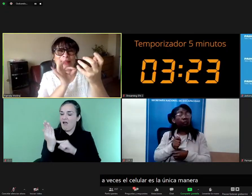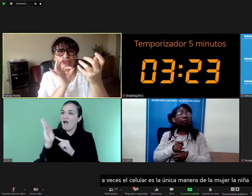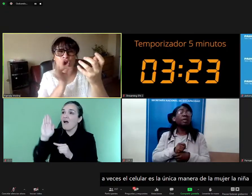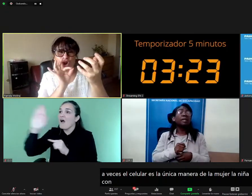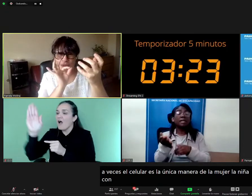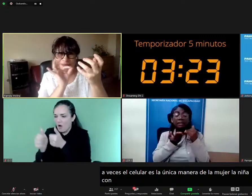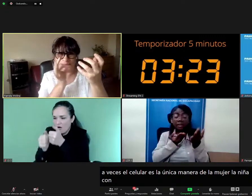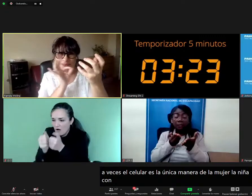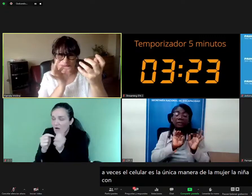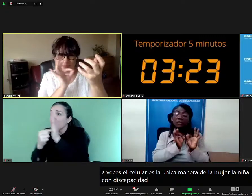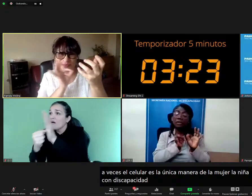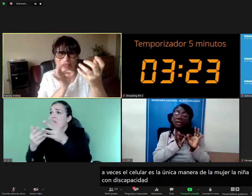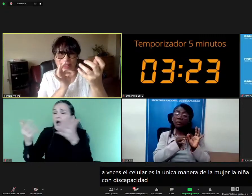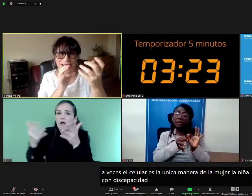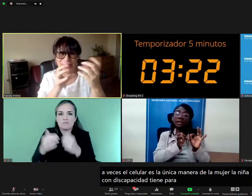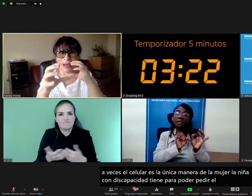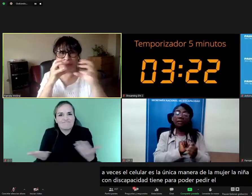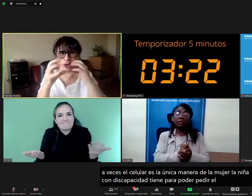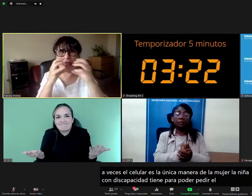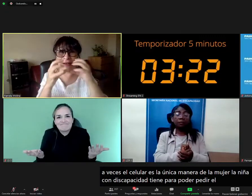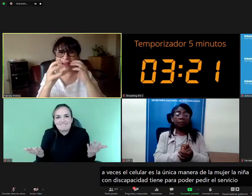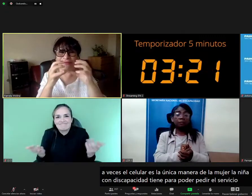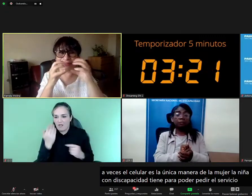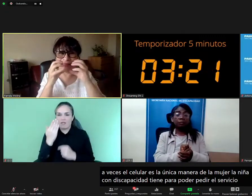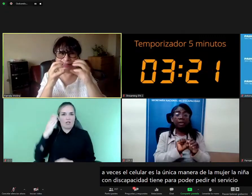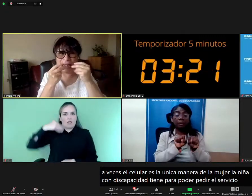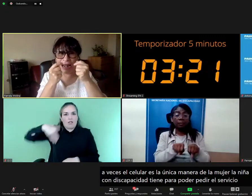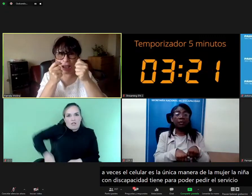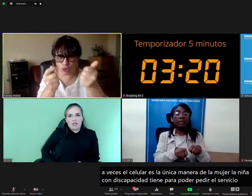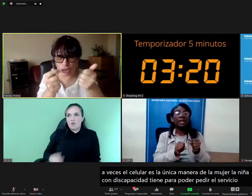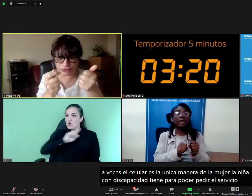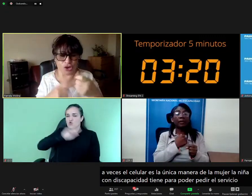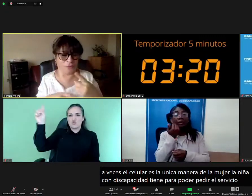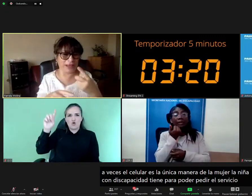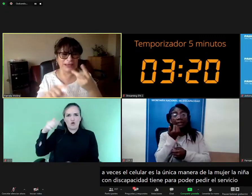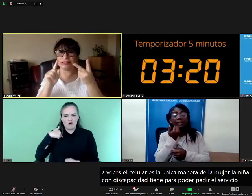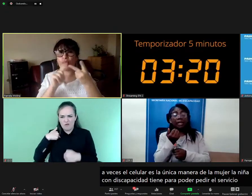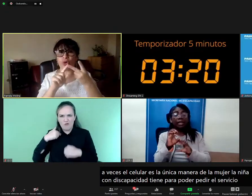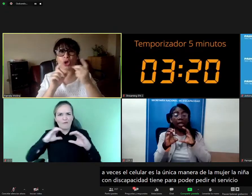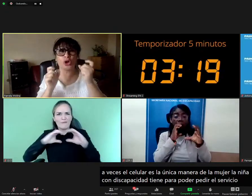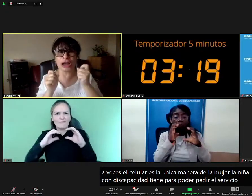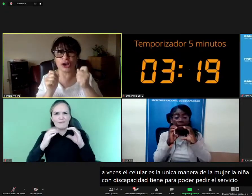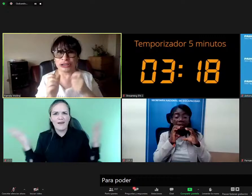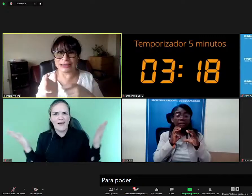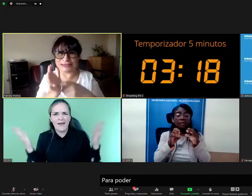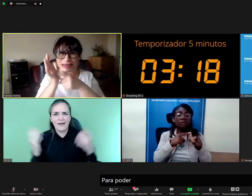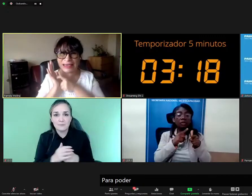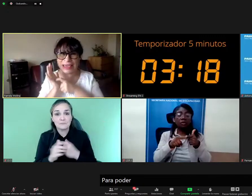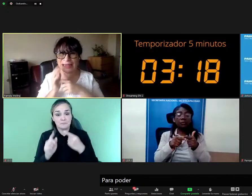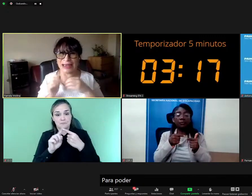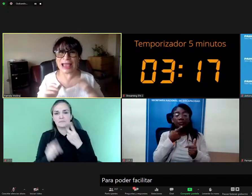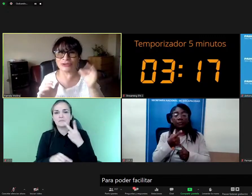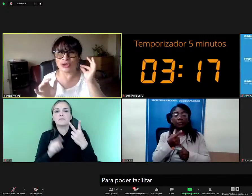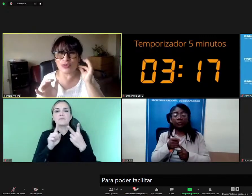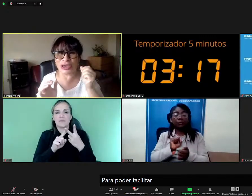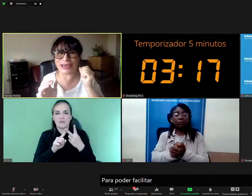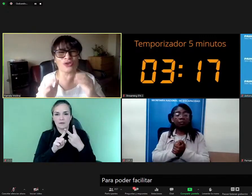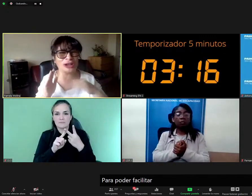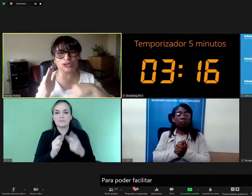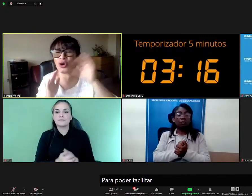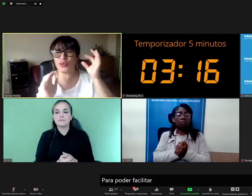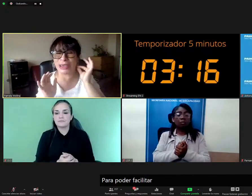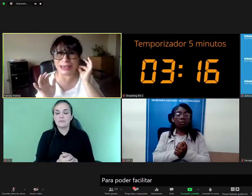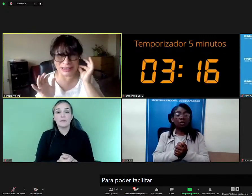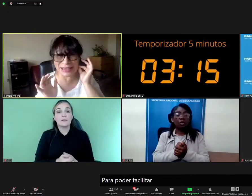with disabilities can request for an interpretation service you know to ease communication so